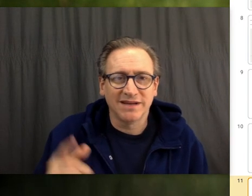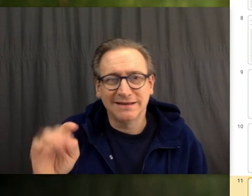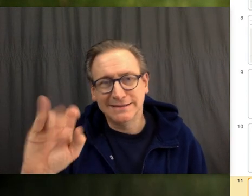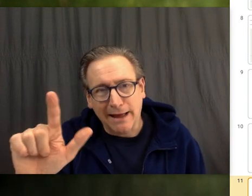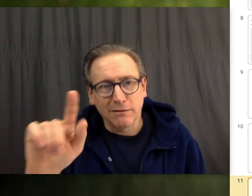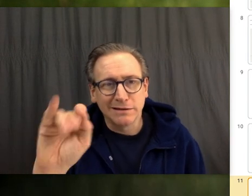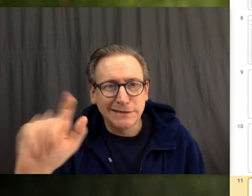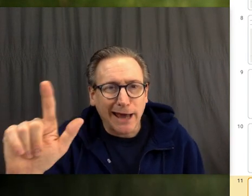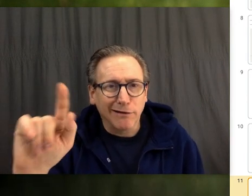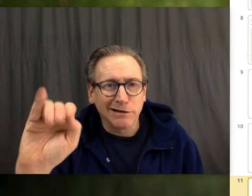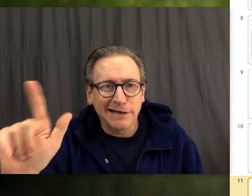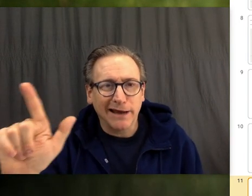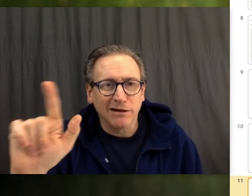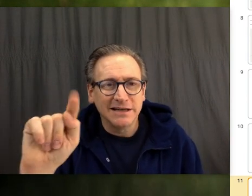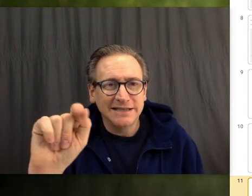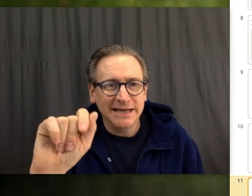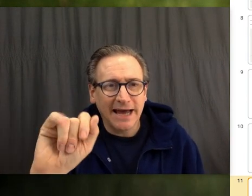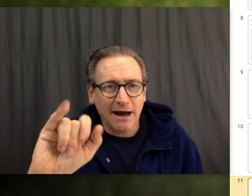Tail,